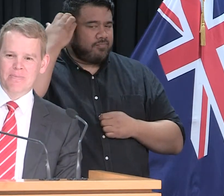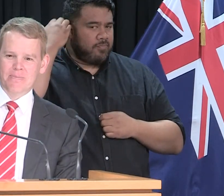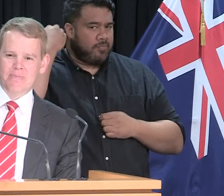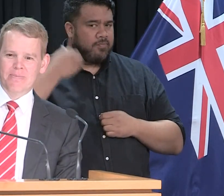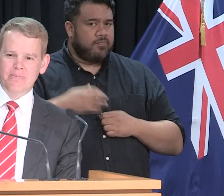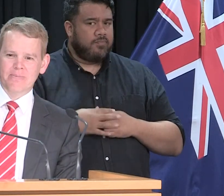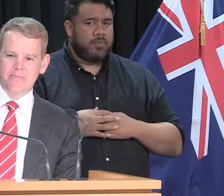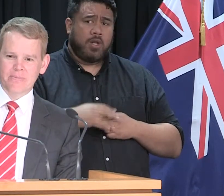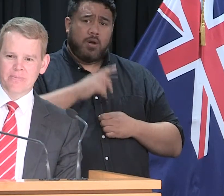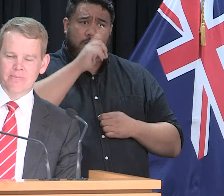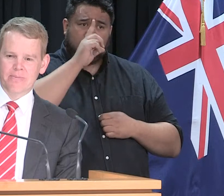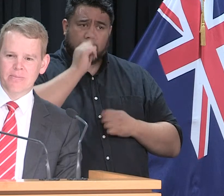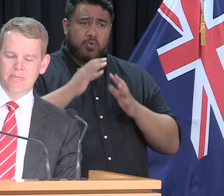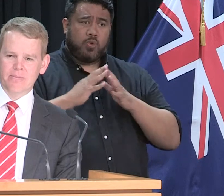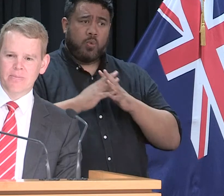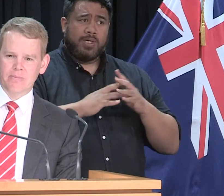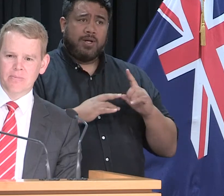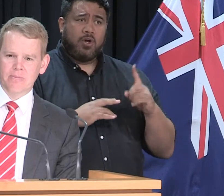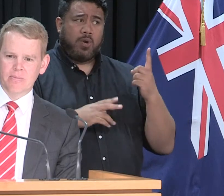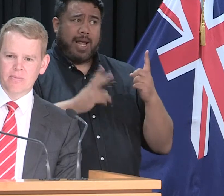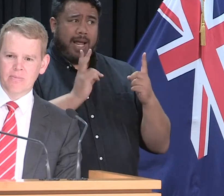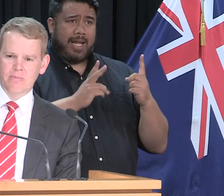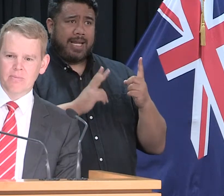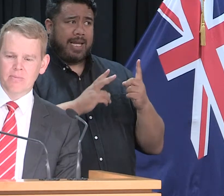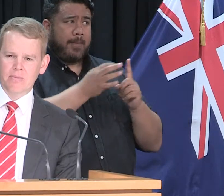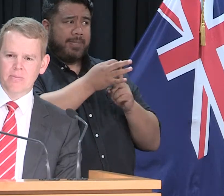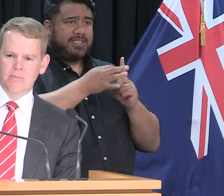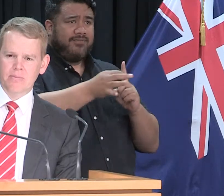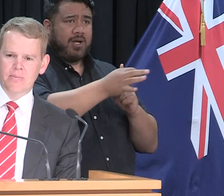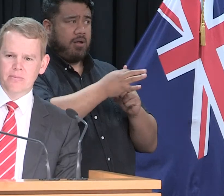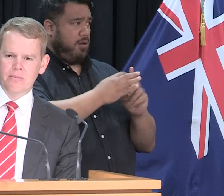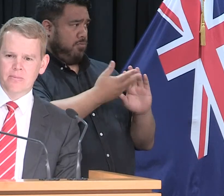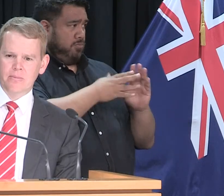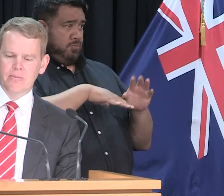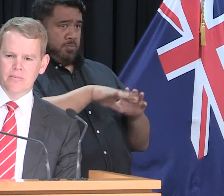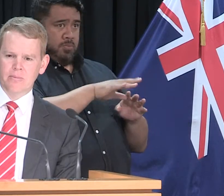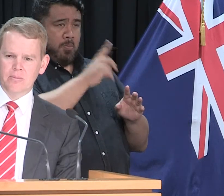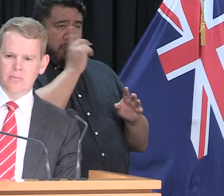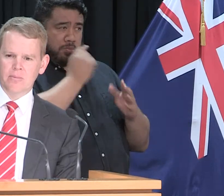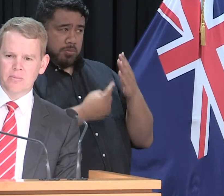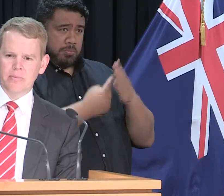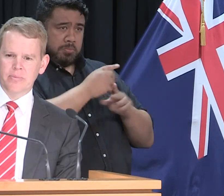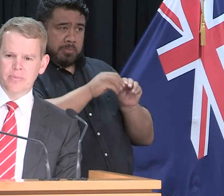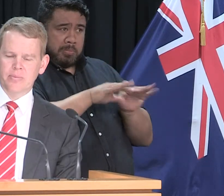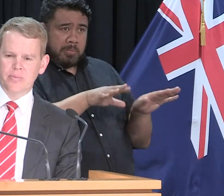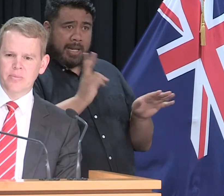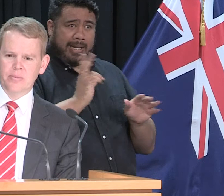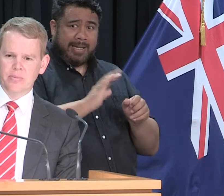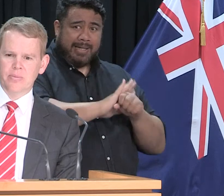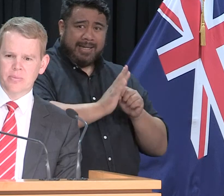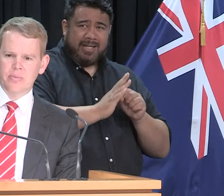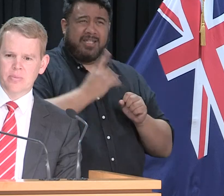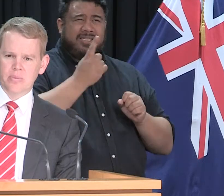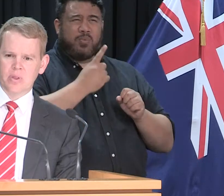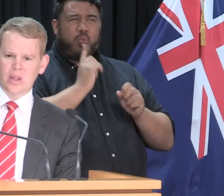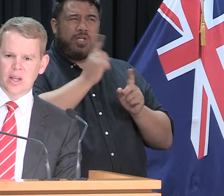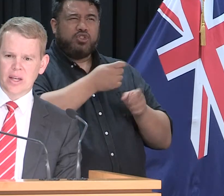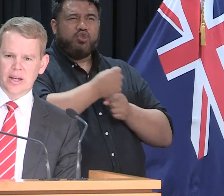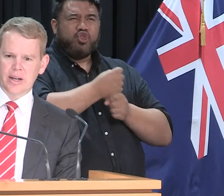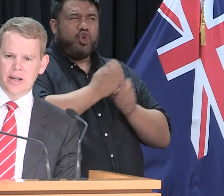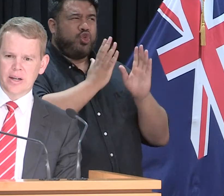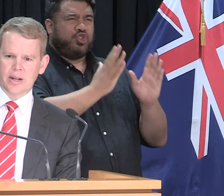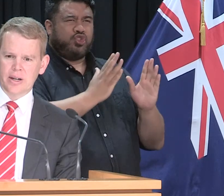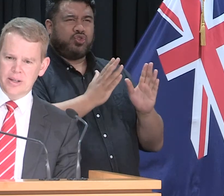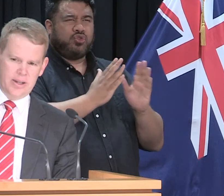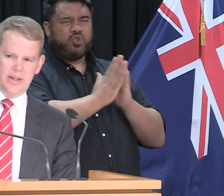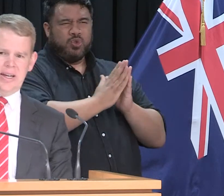another outbreak in West Auckland. There's amongst the Pacific community, there's sort of may have gone to churches and that sort of thing. Is there any truth